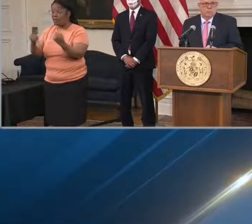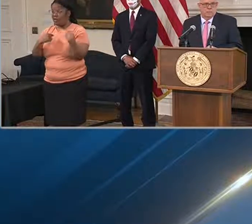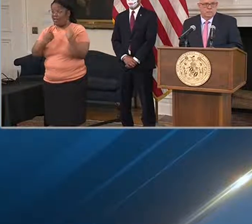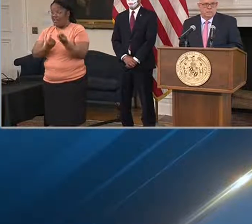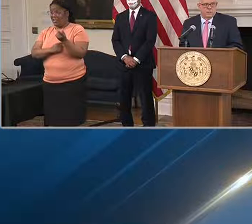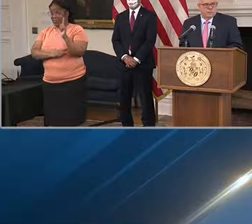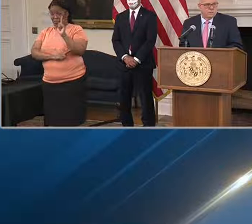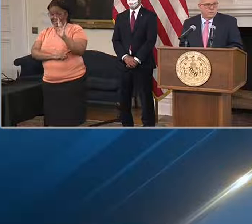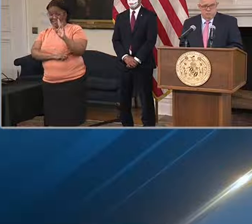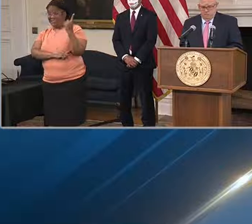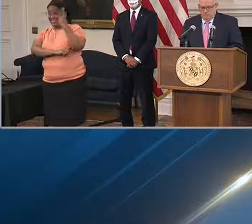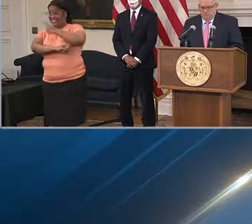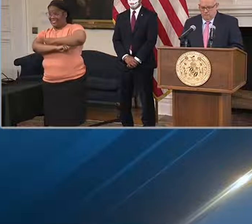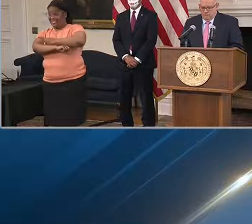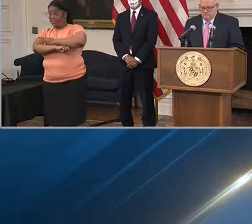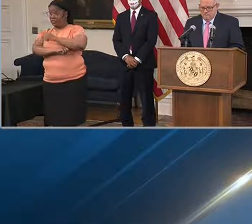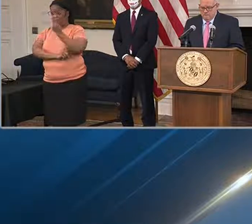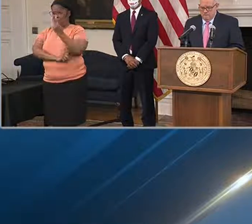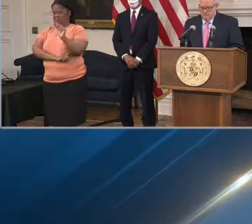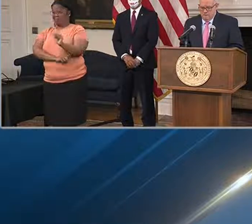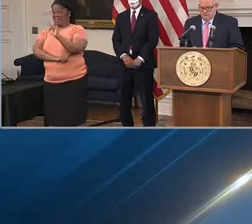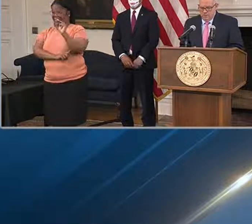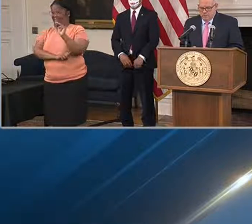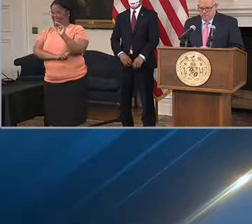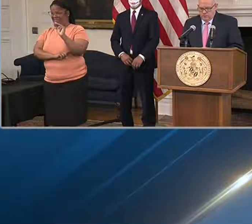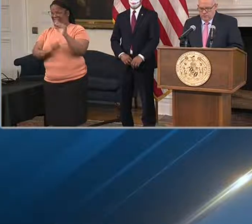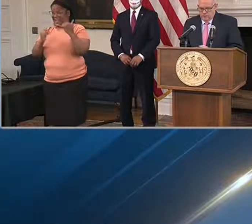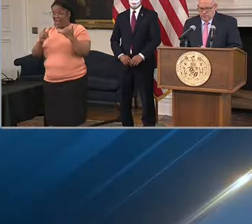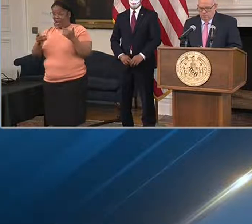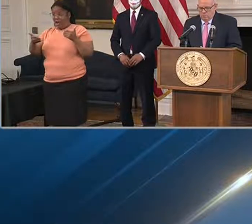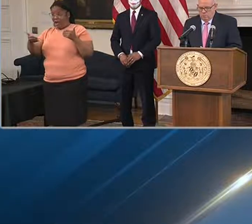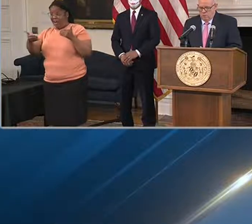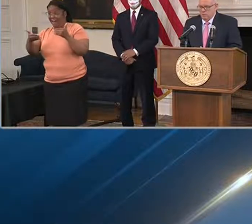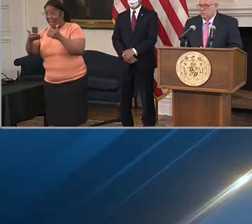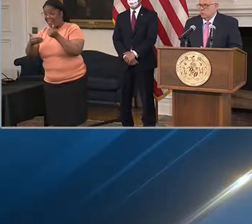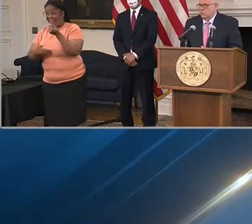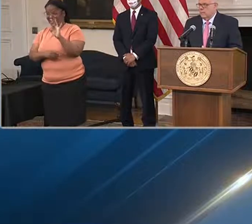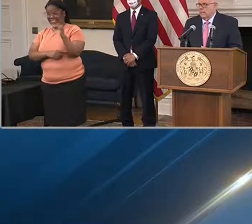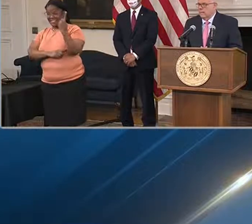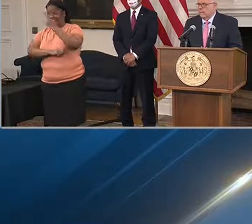days we did the third million. We administered